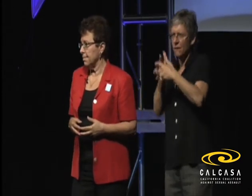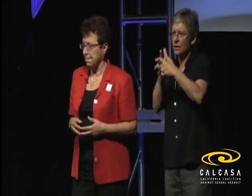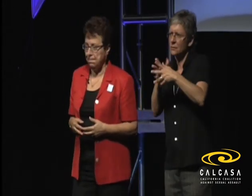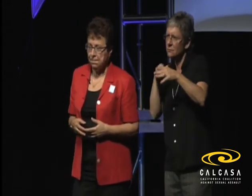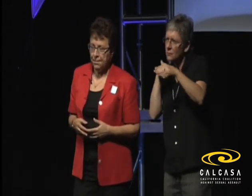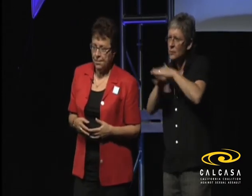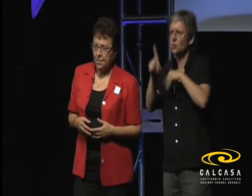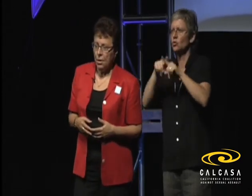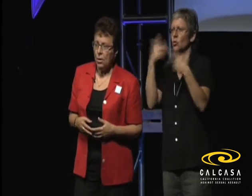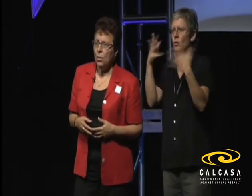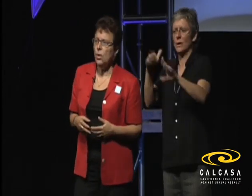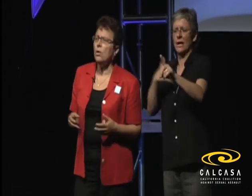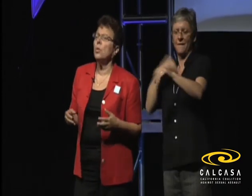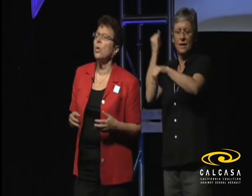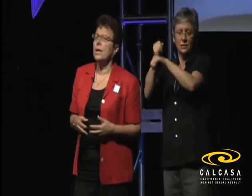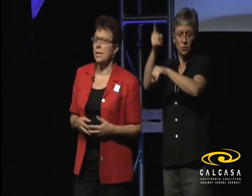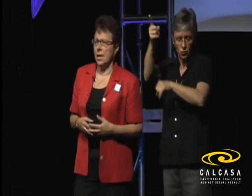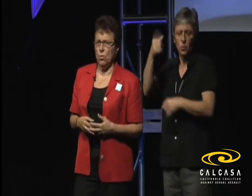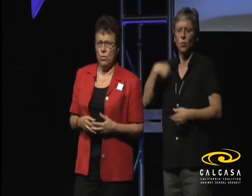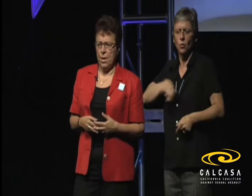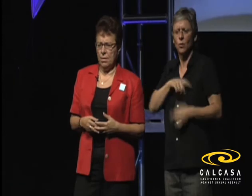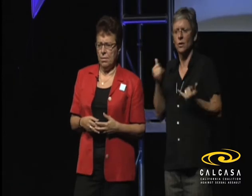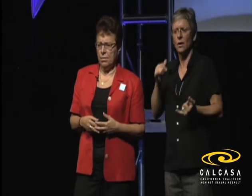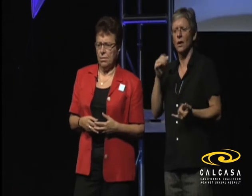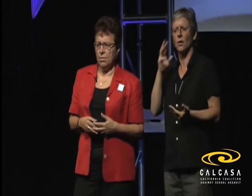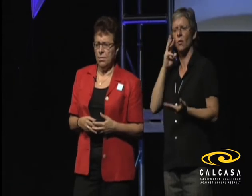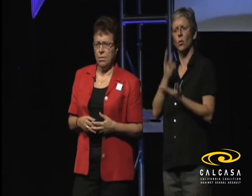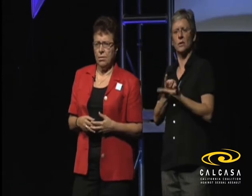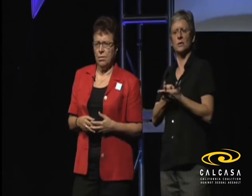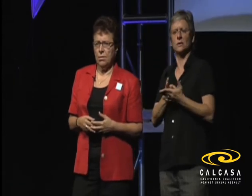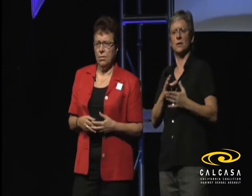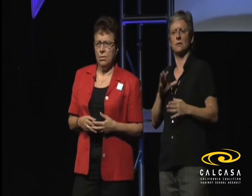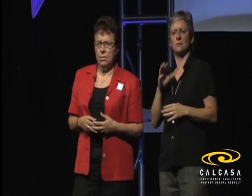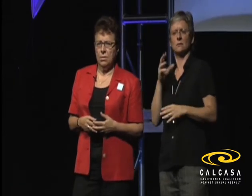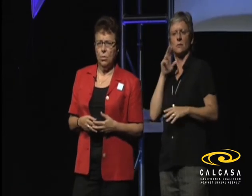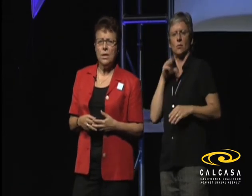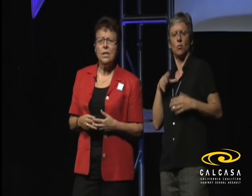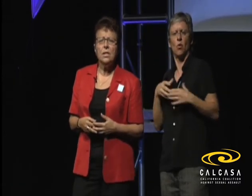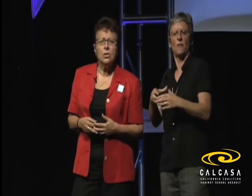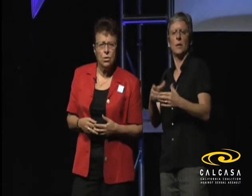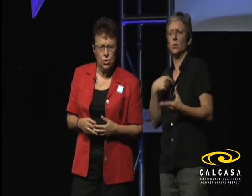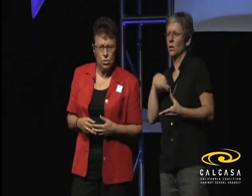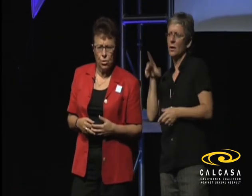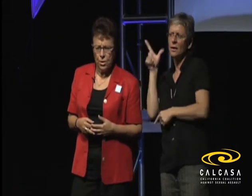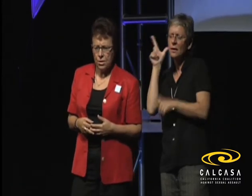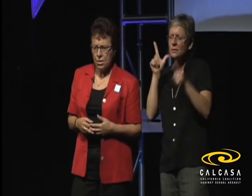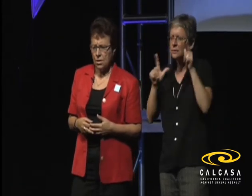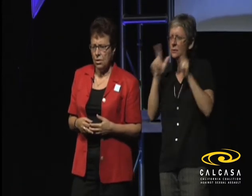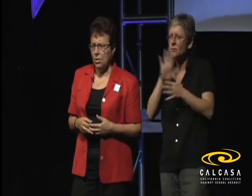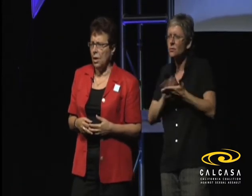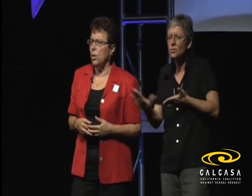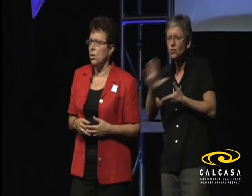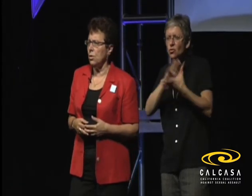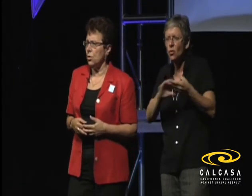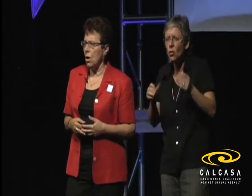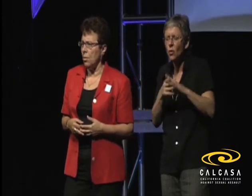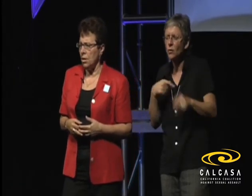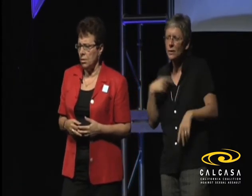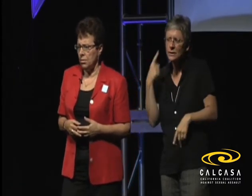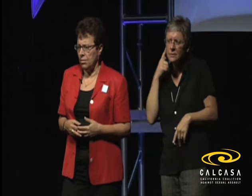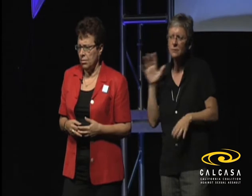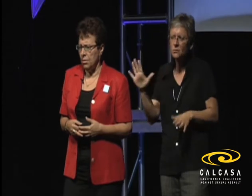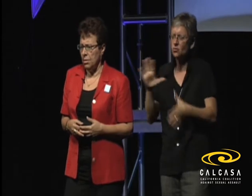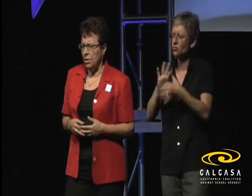ones. We are a witnessing movement. We listen to the stories and we hear the